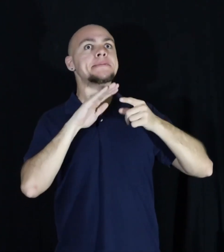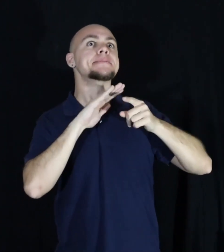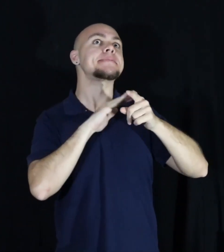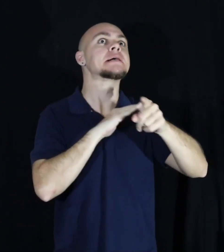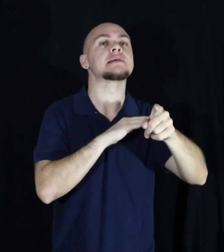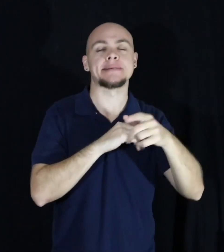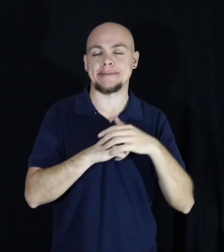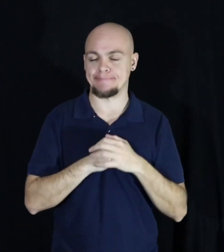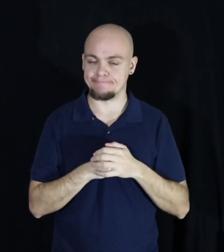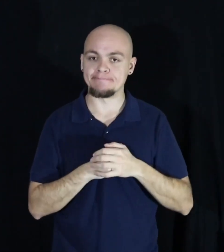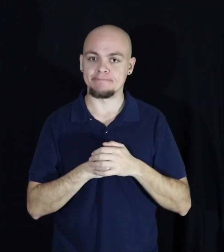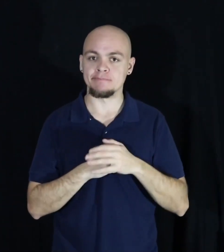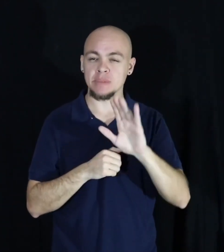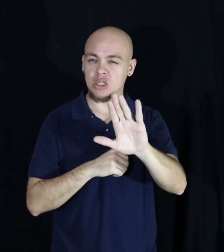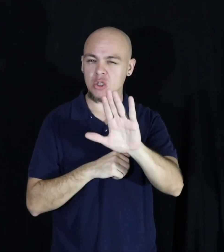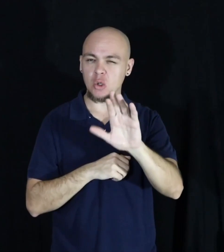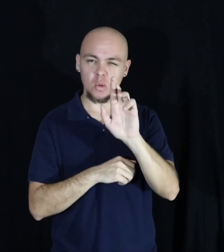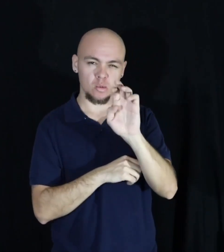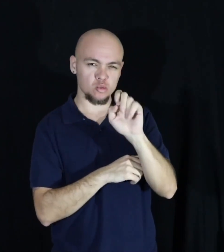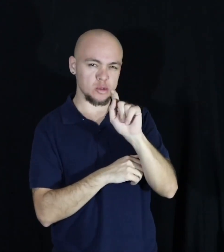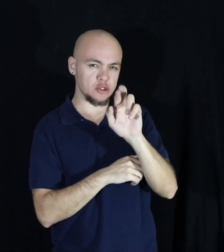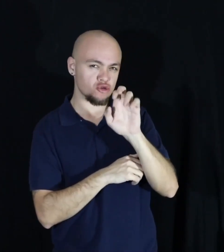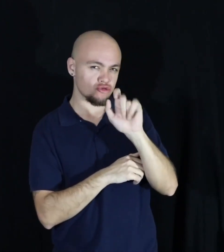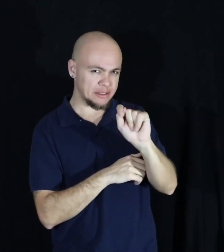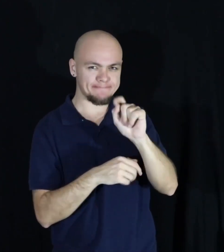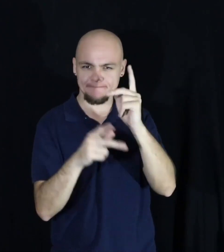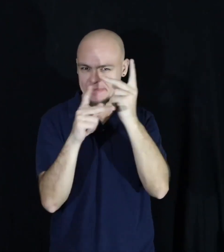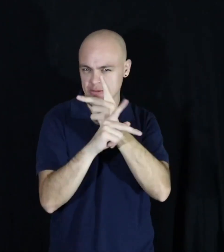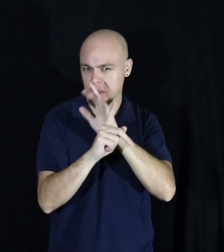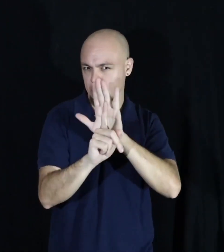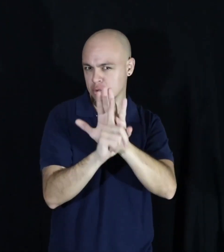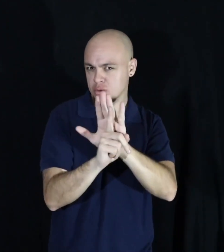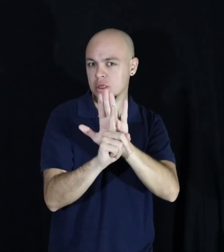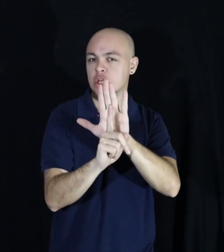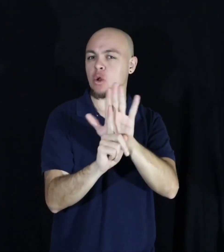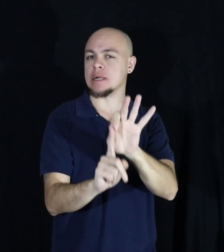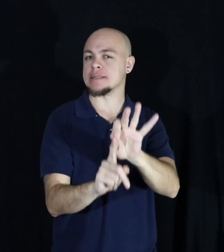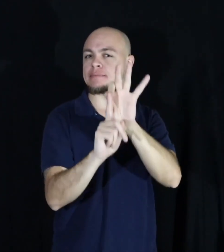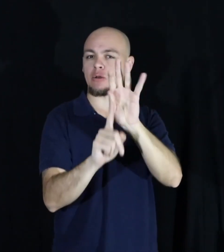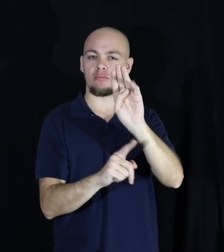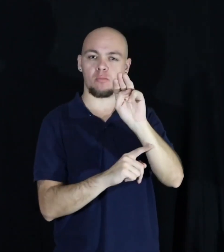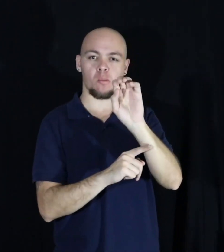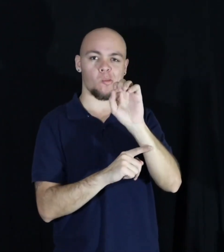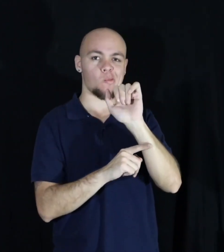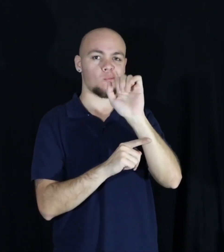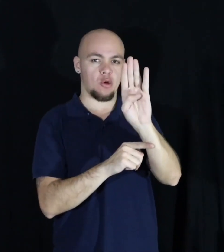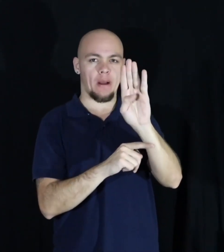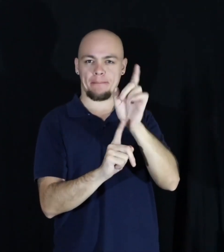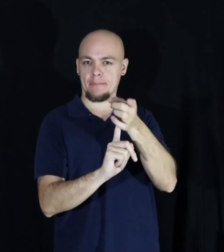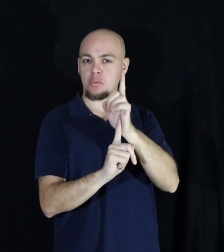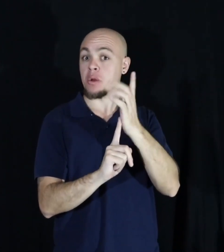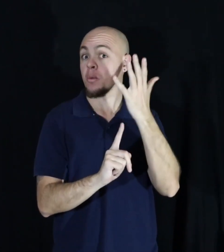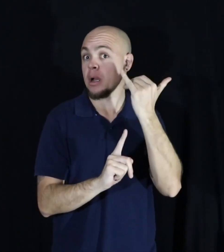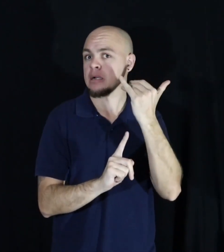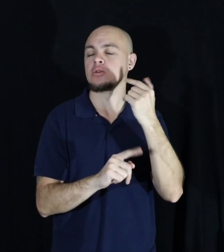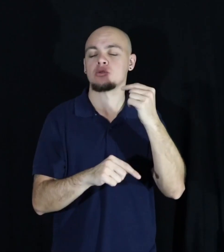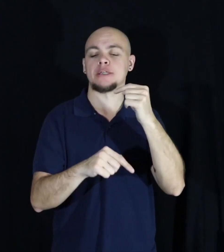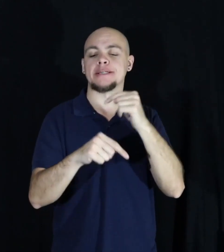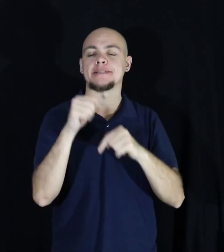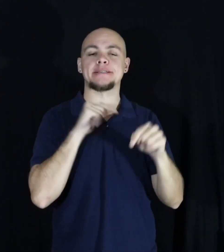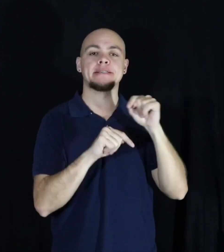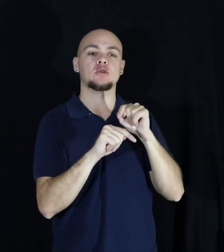find what your retreat is. I hope that you'll have your special Moab moment so that we can retreat